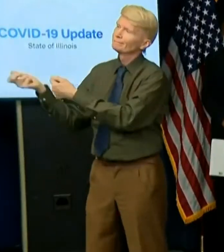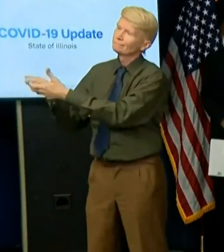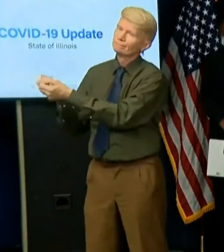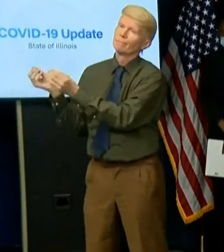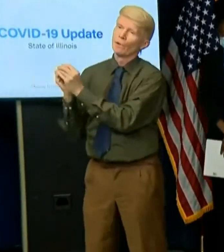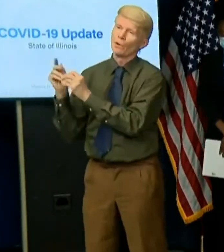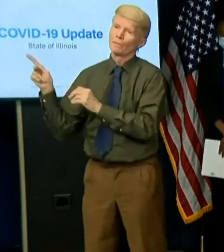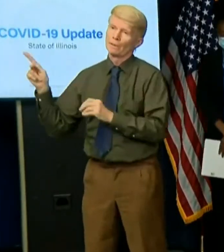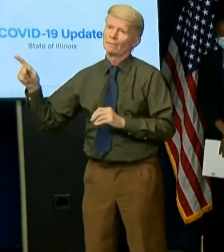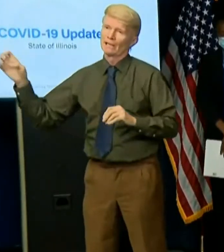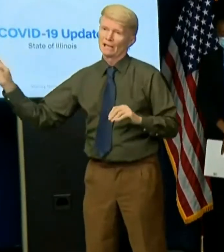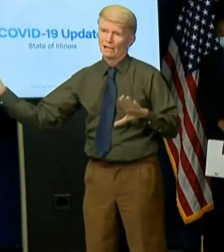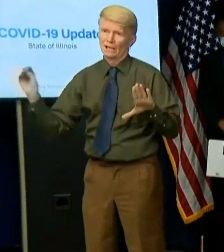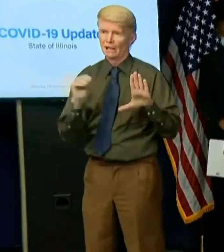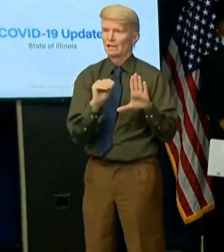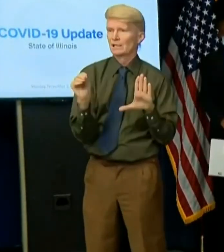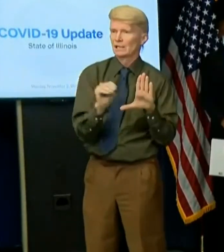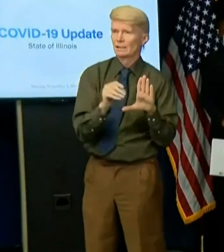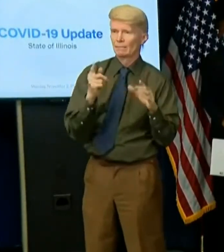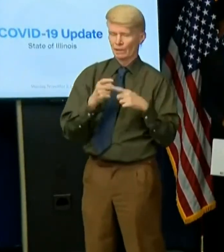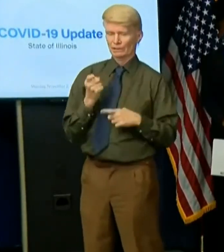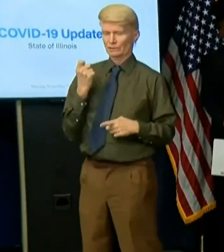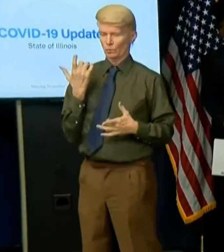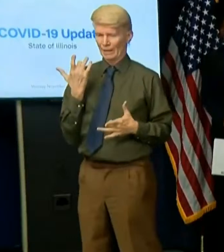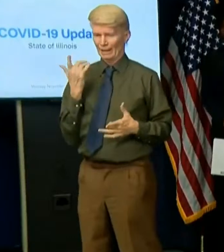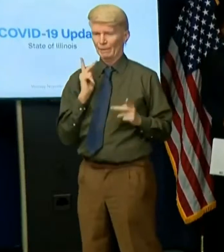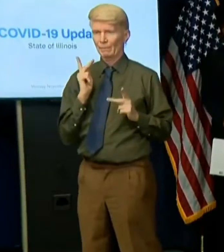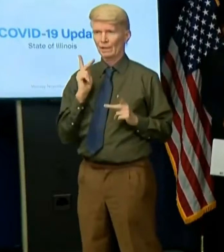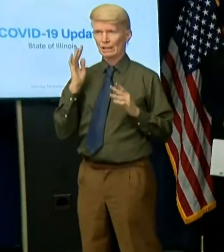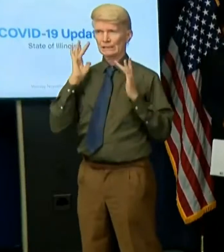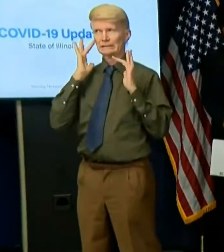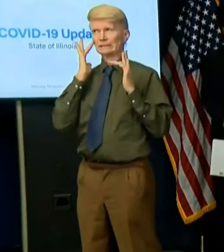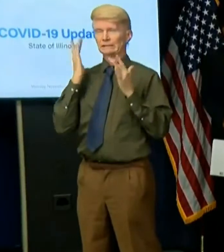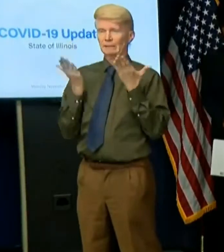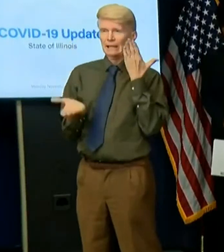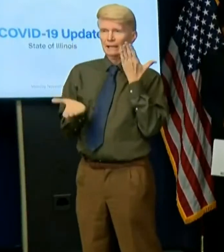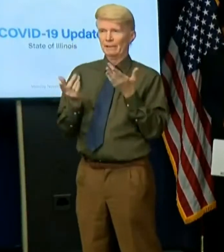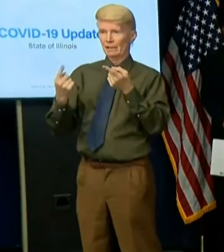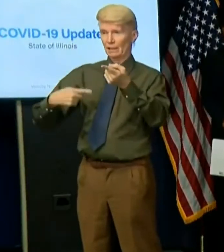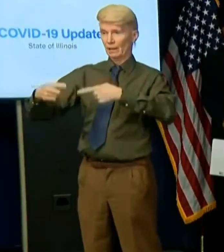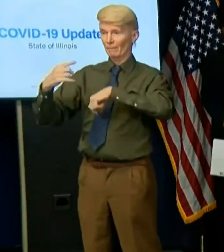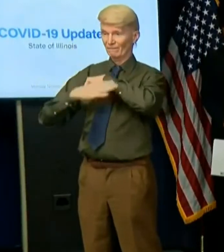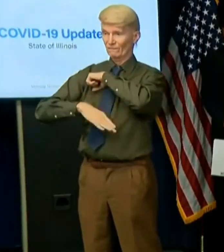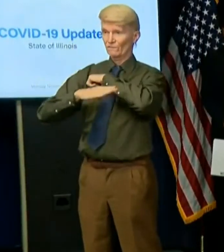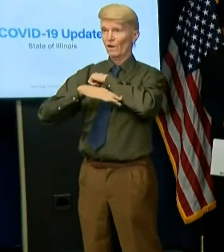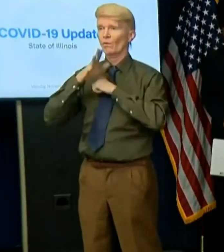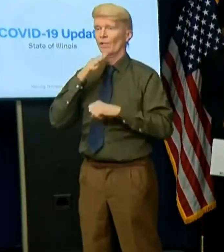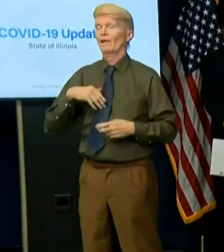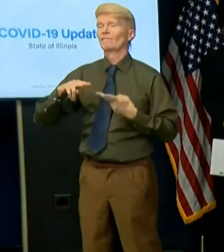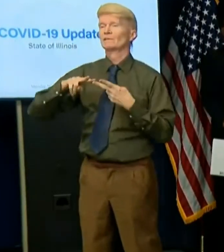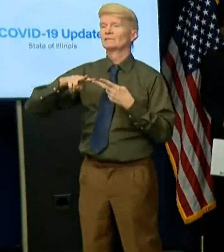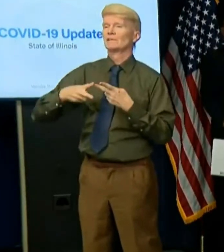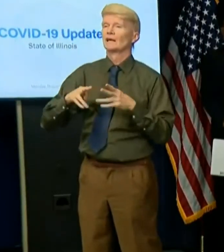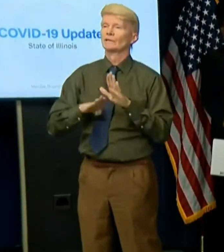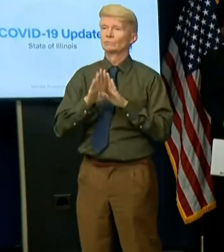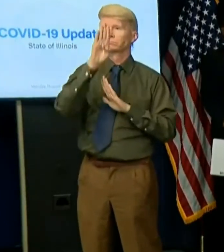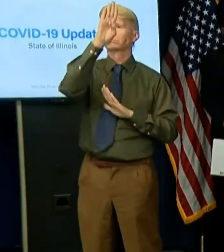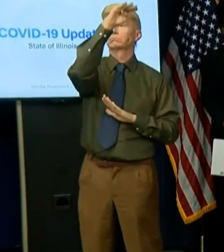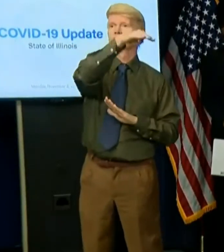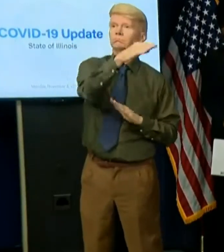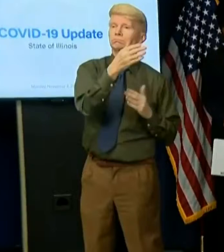concerned, frankly. I think everybody was concerned about a second wave in the fall. And so we have a significant amount of PPE